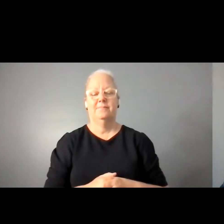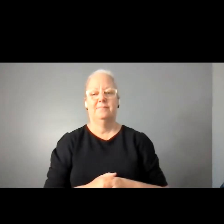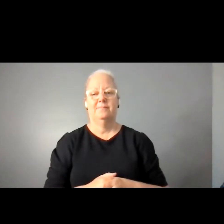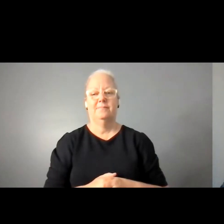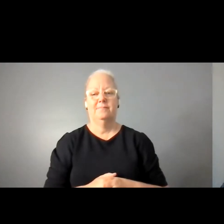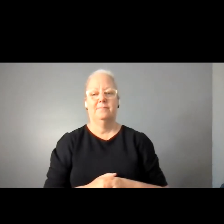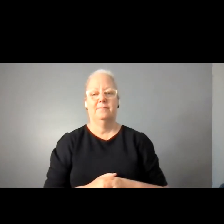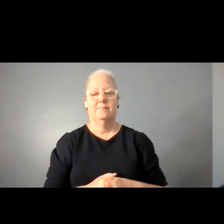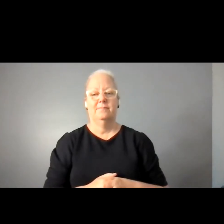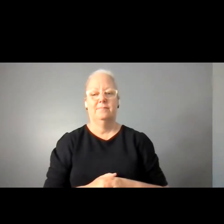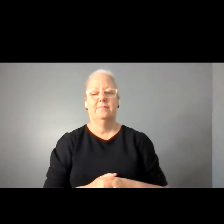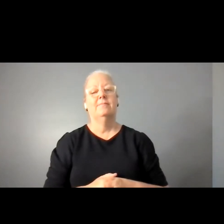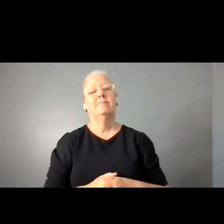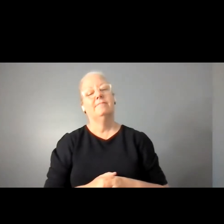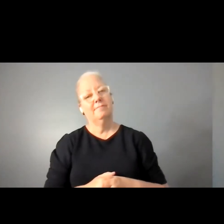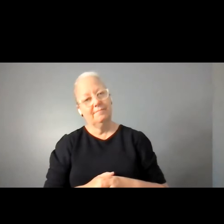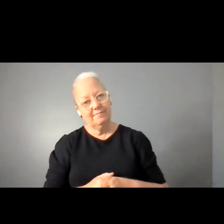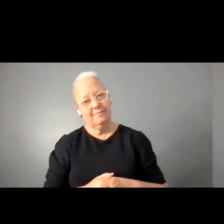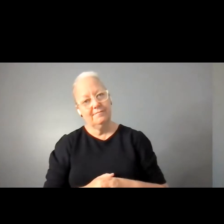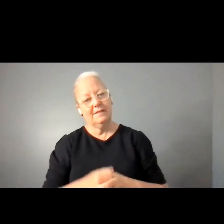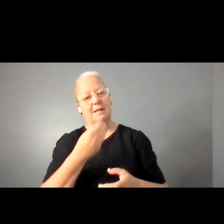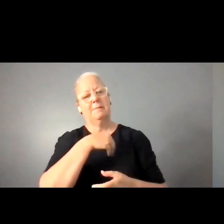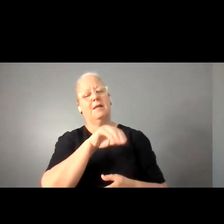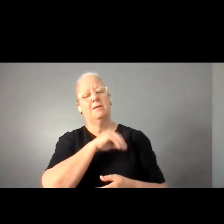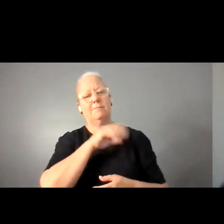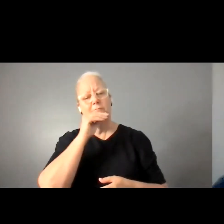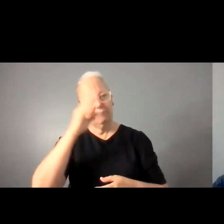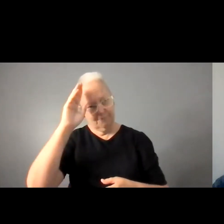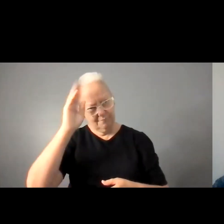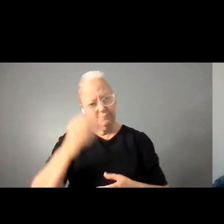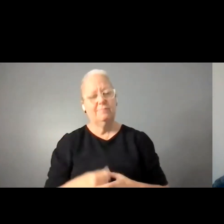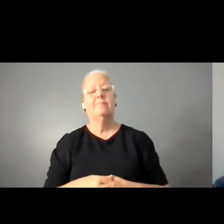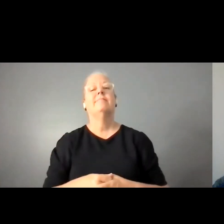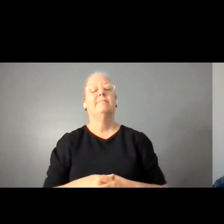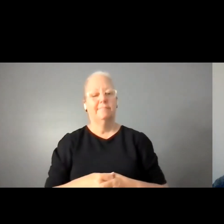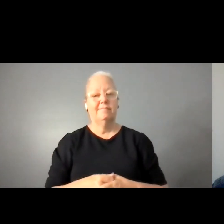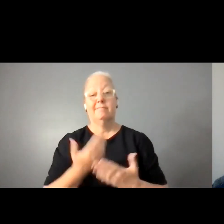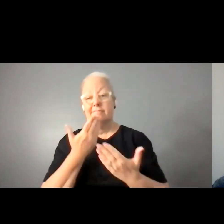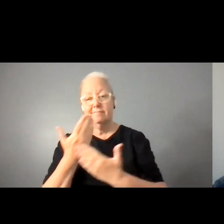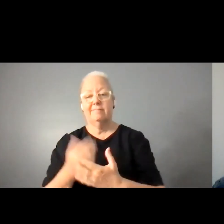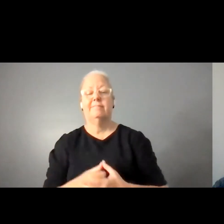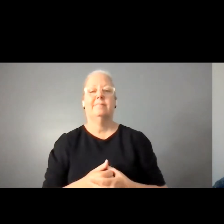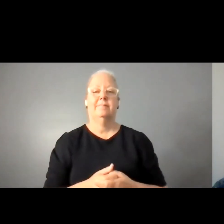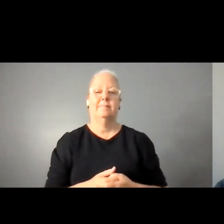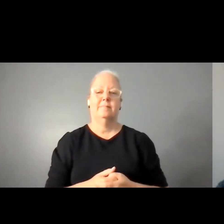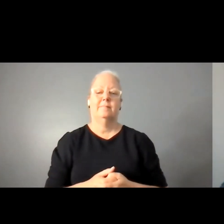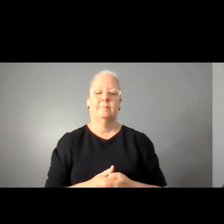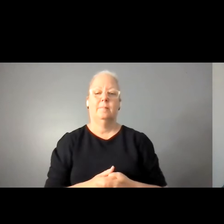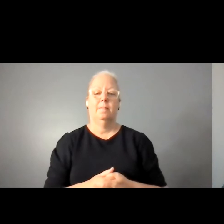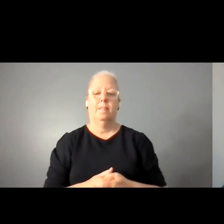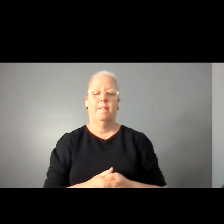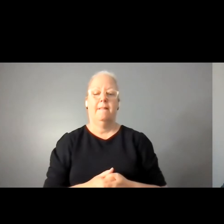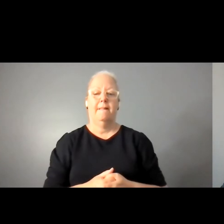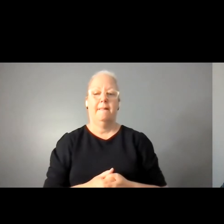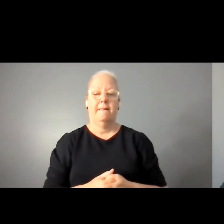Claro, gracias, mi estimada Rosario. Yes, thank you, dear Rosario. Me gustaría que me I would respondieran